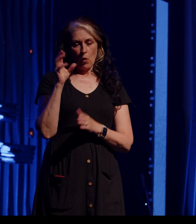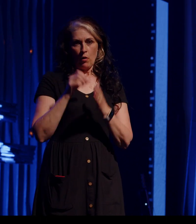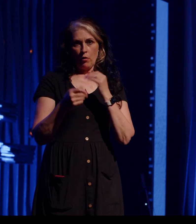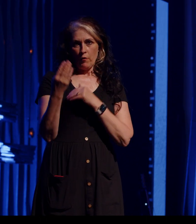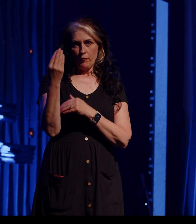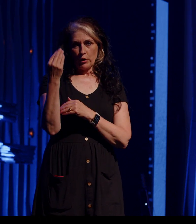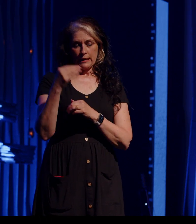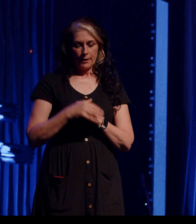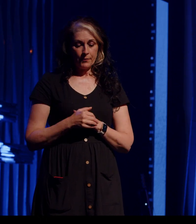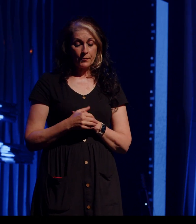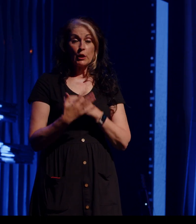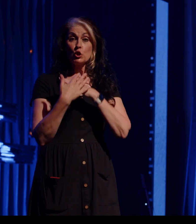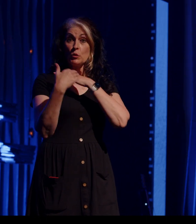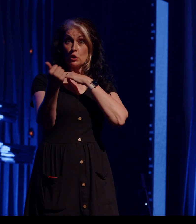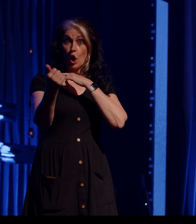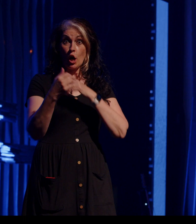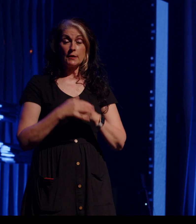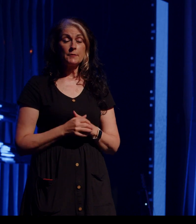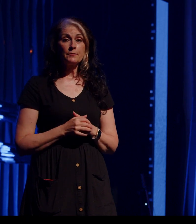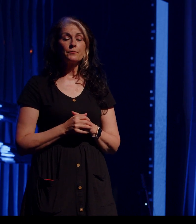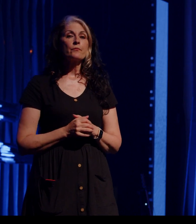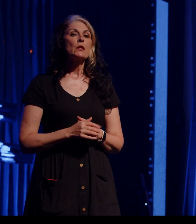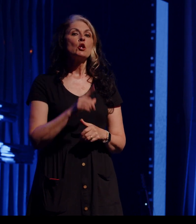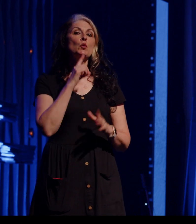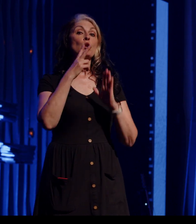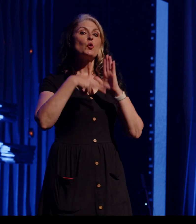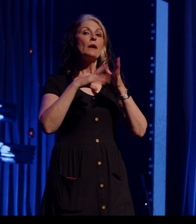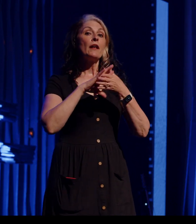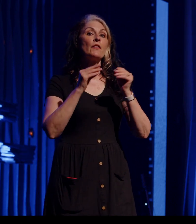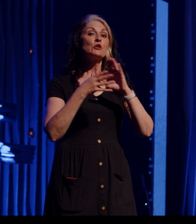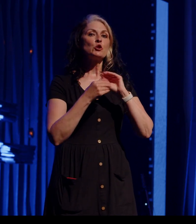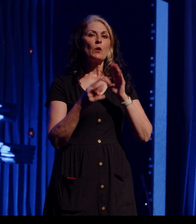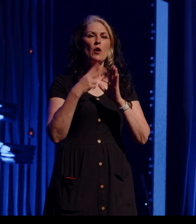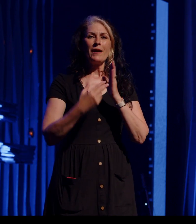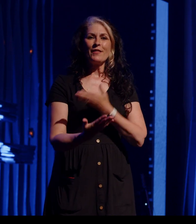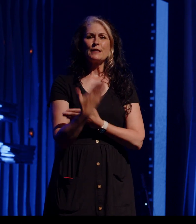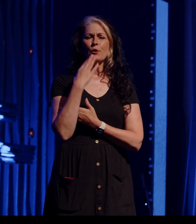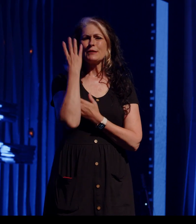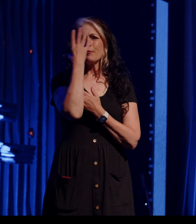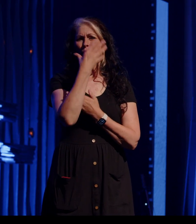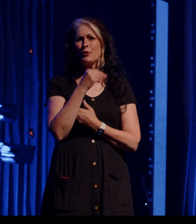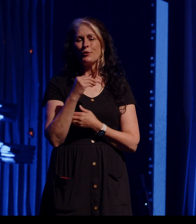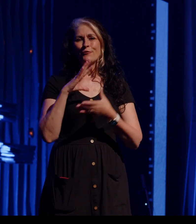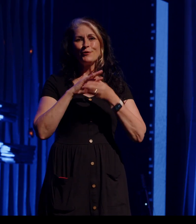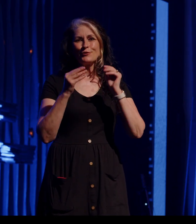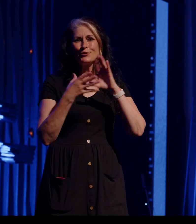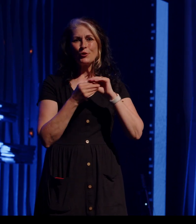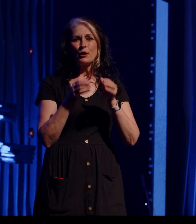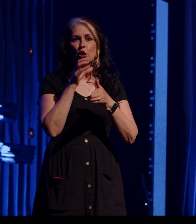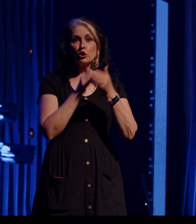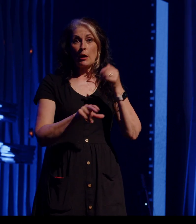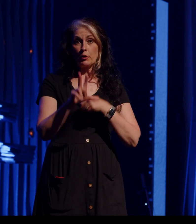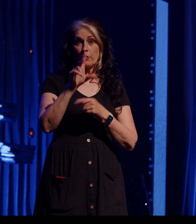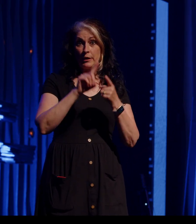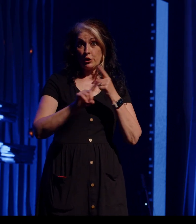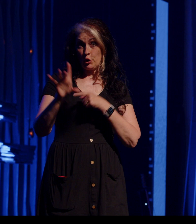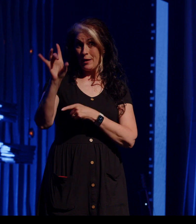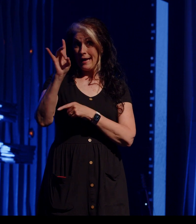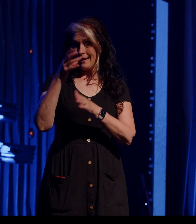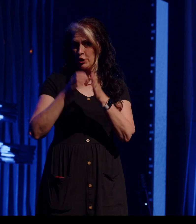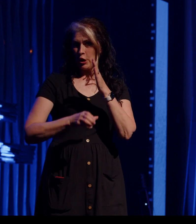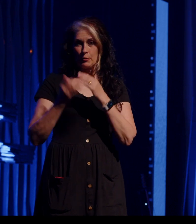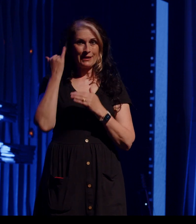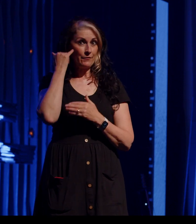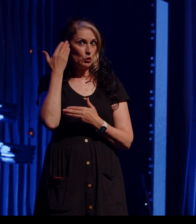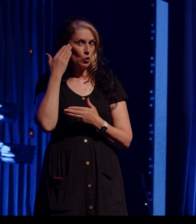Esther was called on." If you really want to read the story, I read it this morning. It's a beautiful story from Esther chapters 3 through chapters 8. If